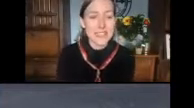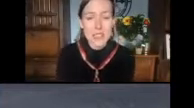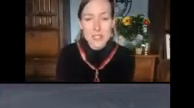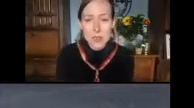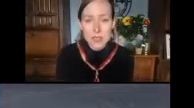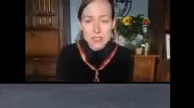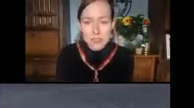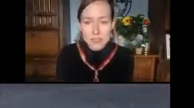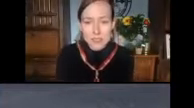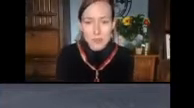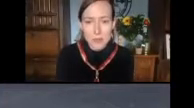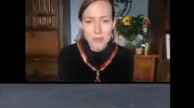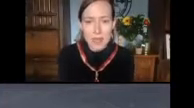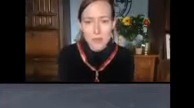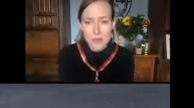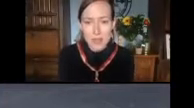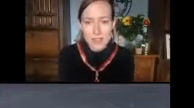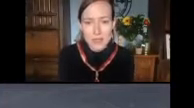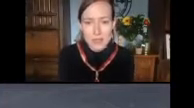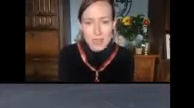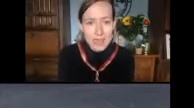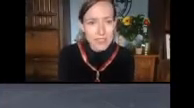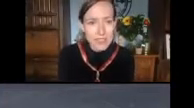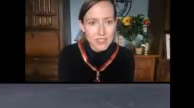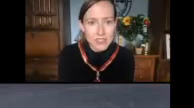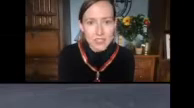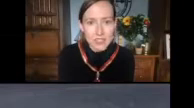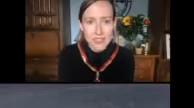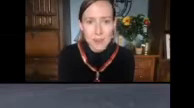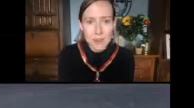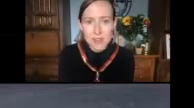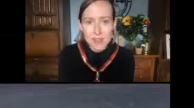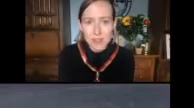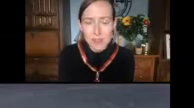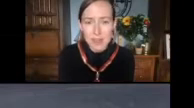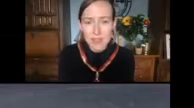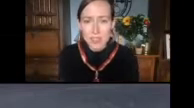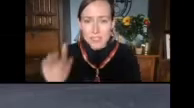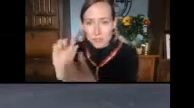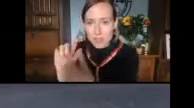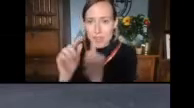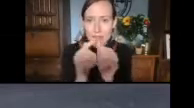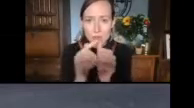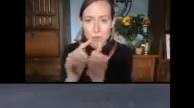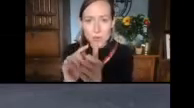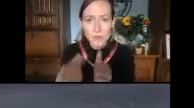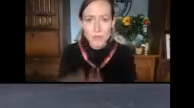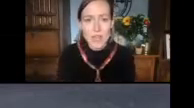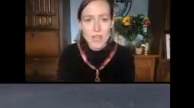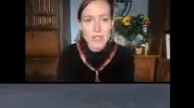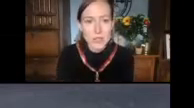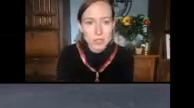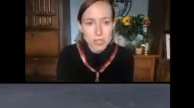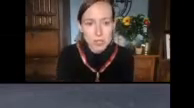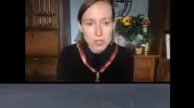right. So here's another example of the alphabet. And as you can see, some of the letters might look a different angle.